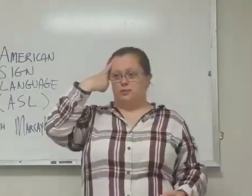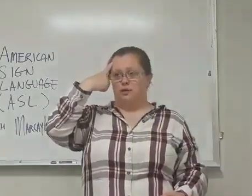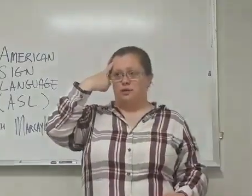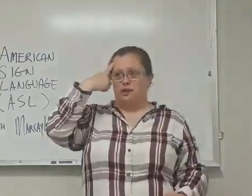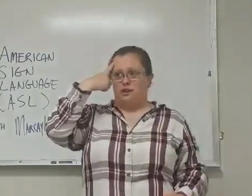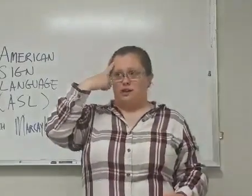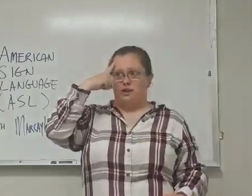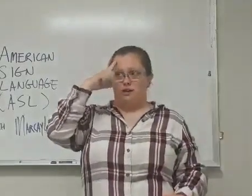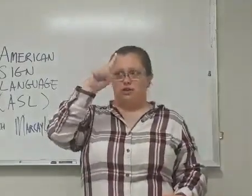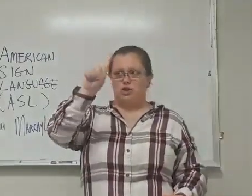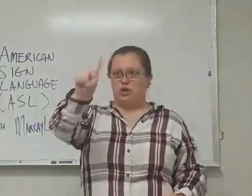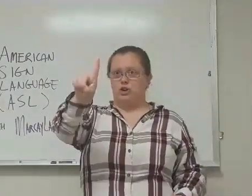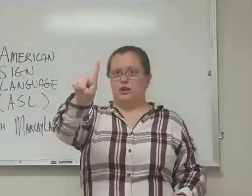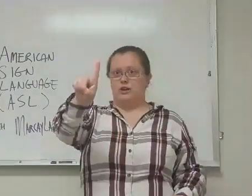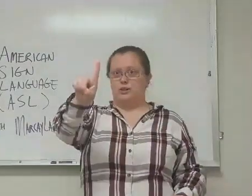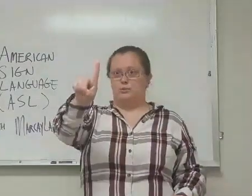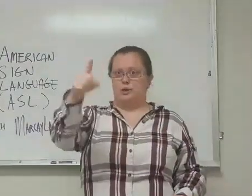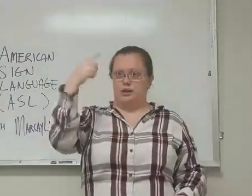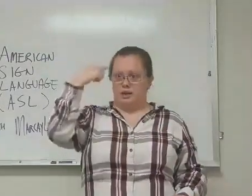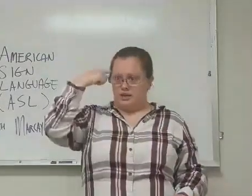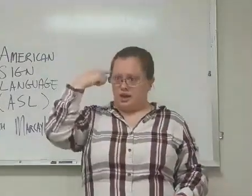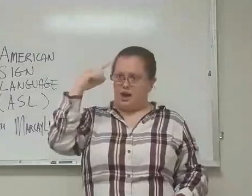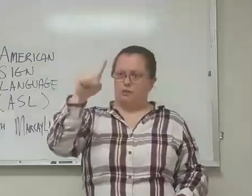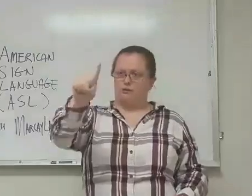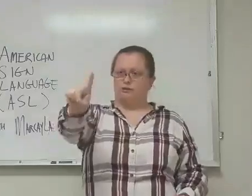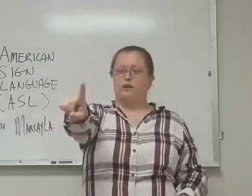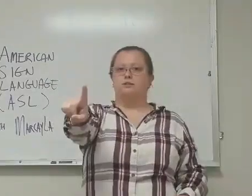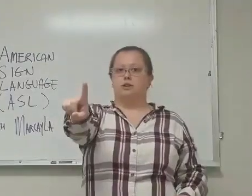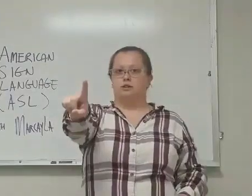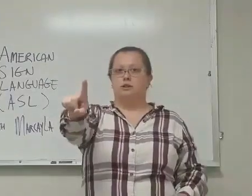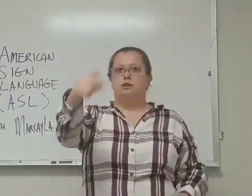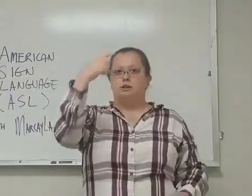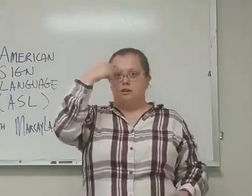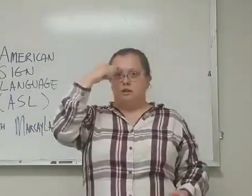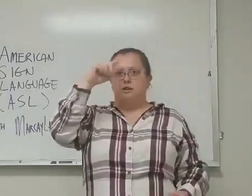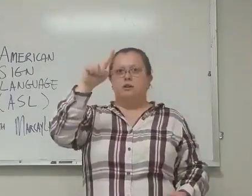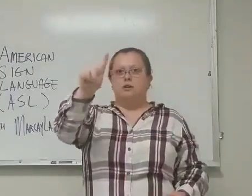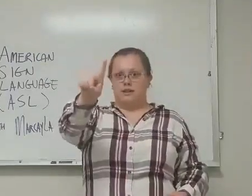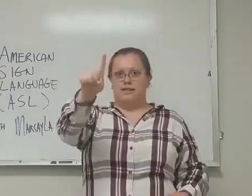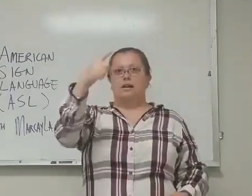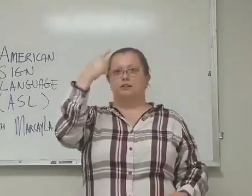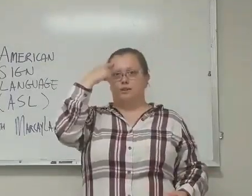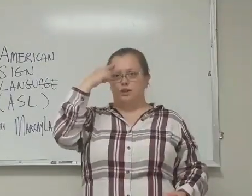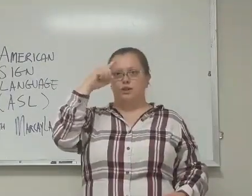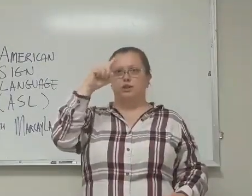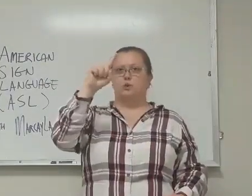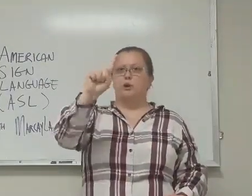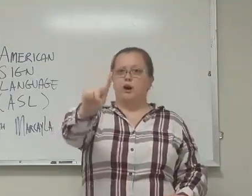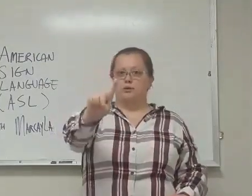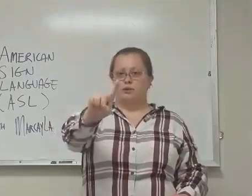temple, and then turn it as you're bringing it out in front of you. And so you show palm. Exactly. So then you show palm to the